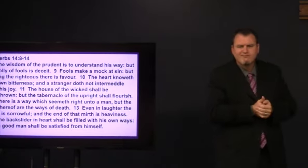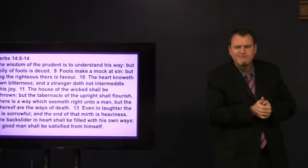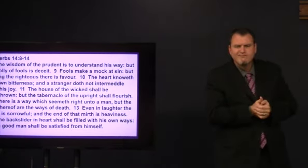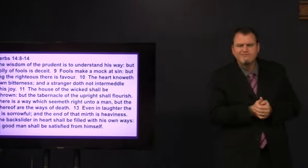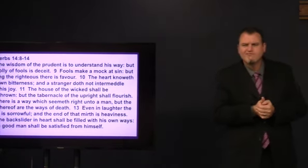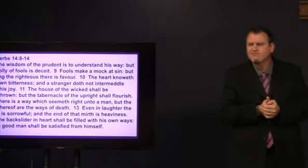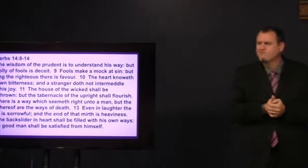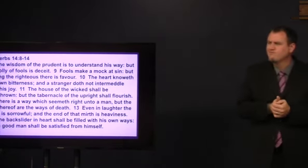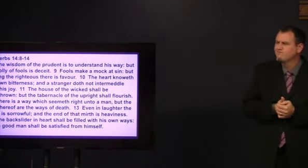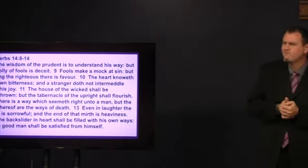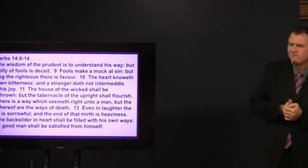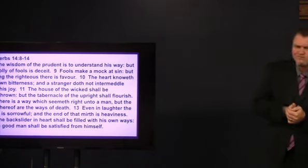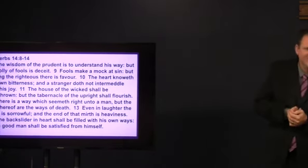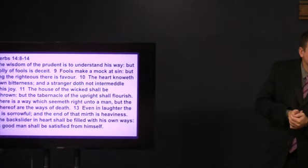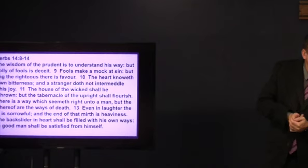Why?